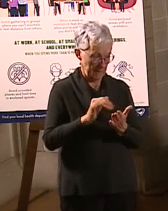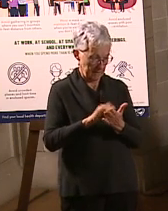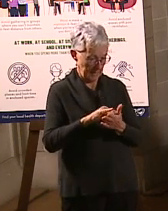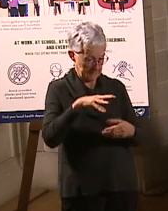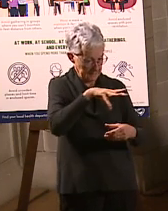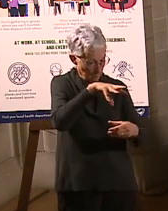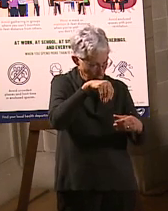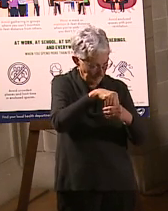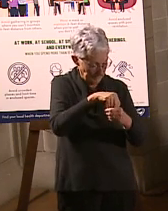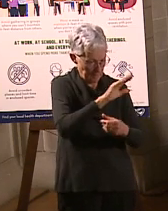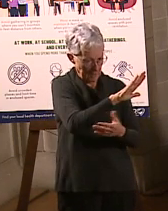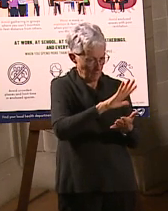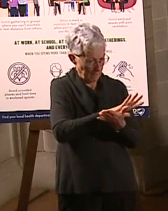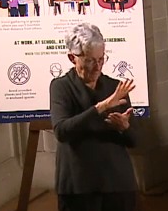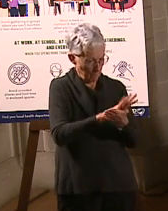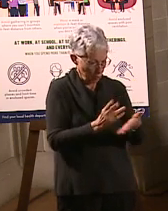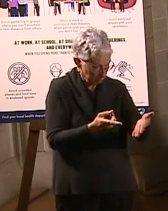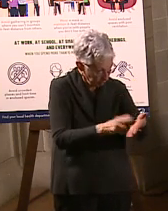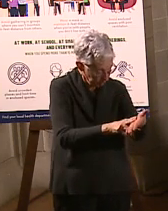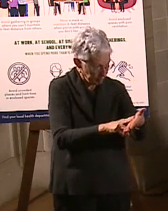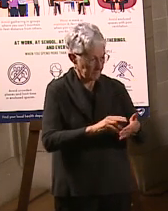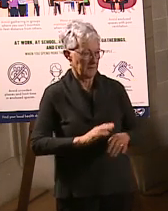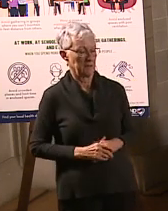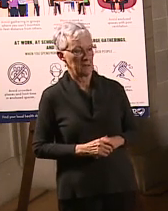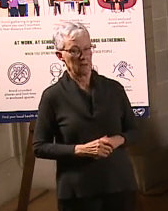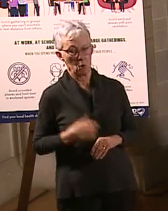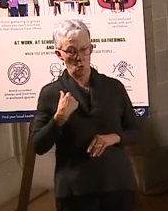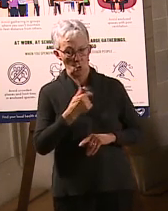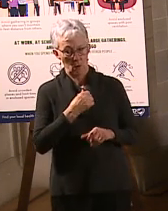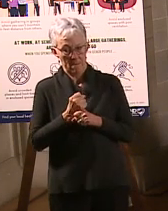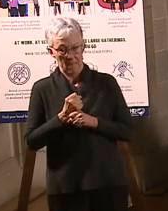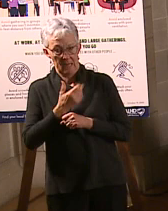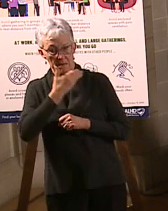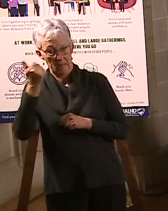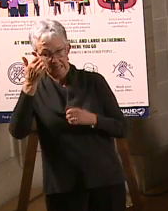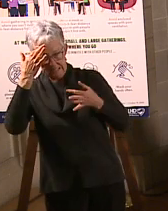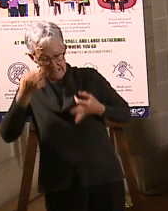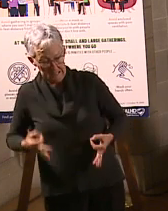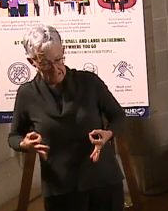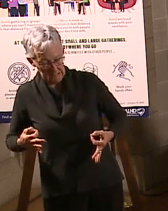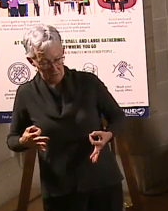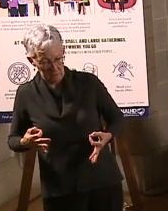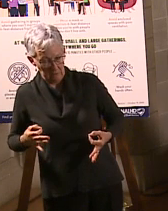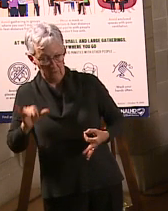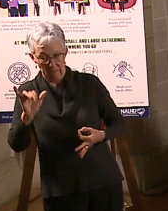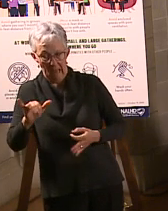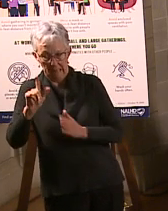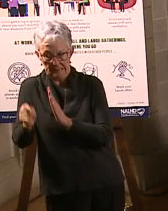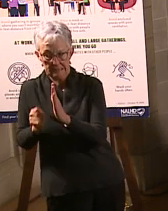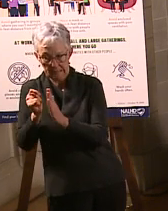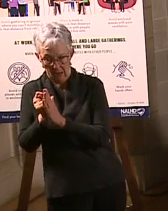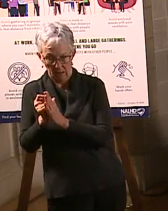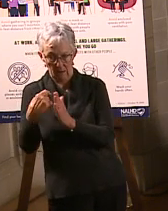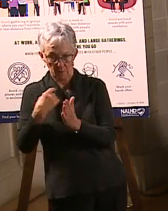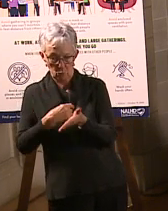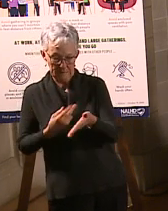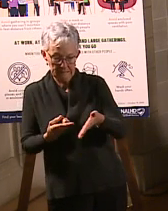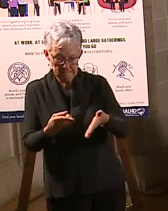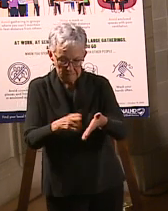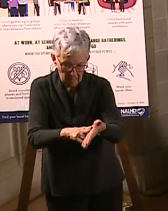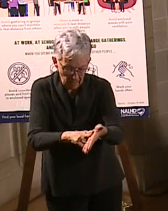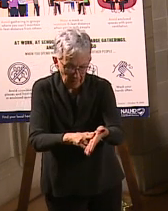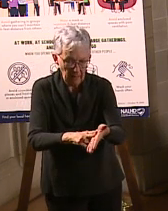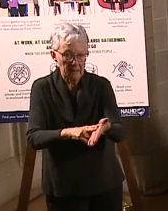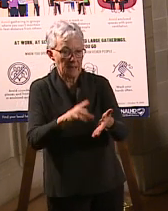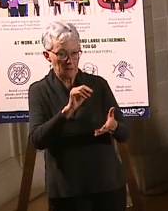you've got, and you expect people are going to be honest when they're telling you they're going to be able to live with it, and we're just going to have